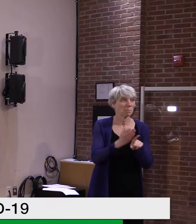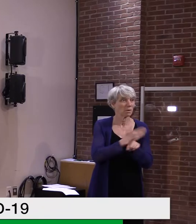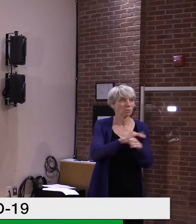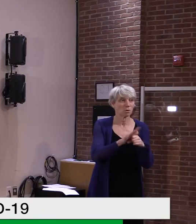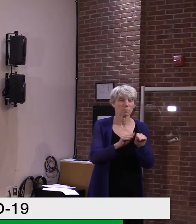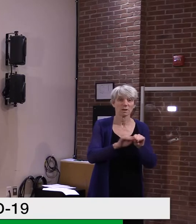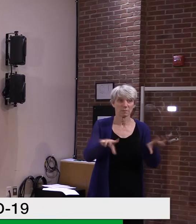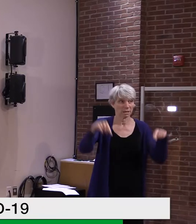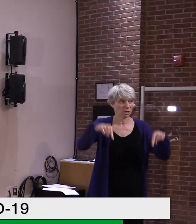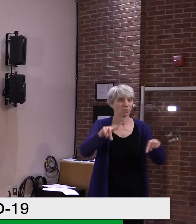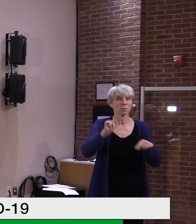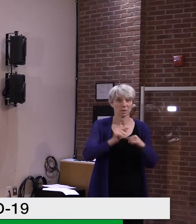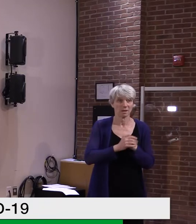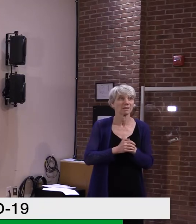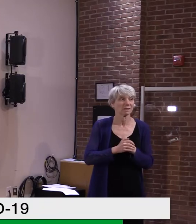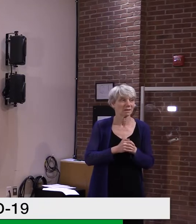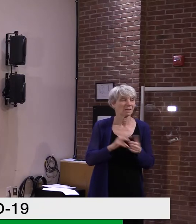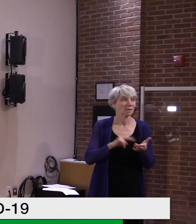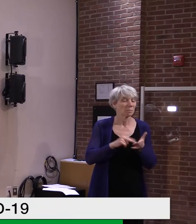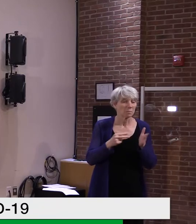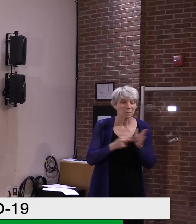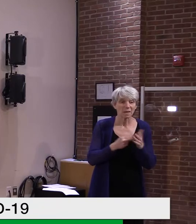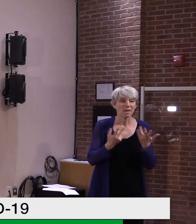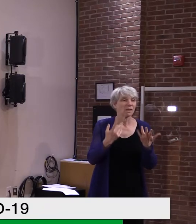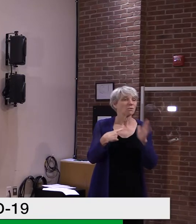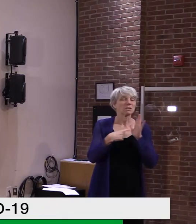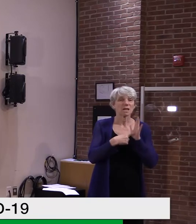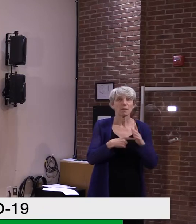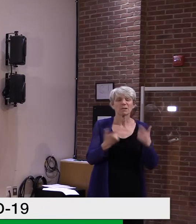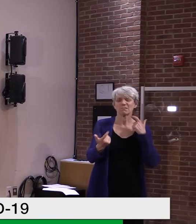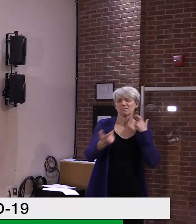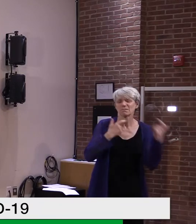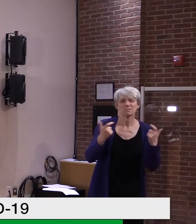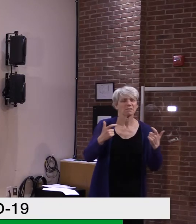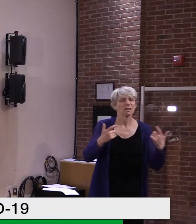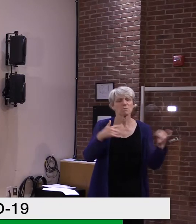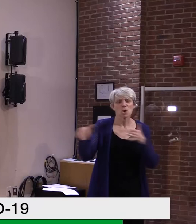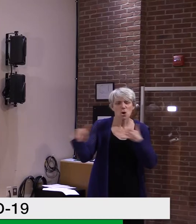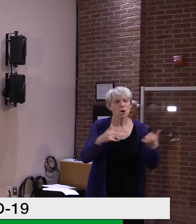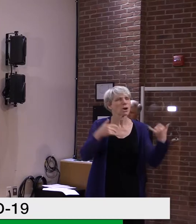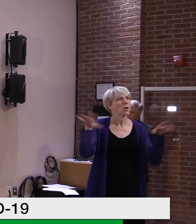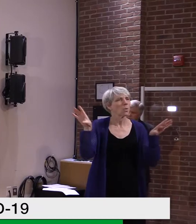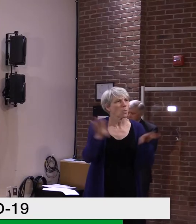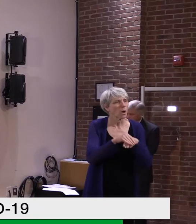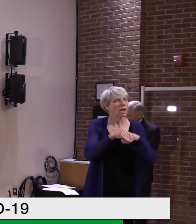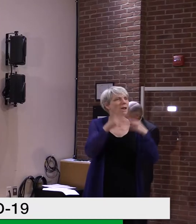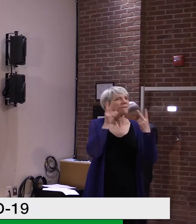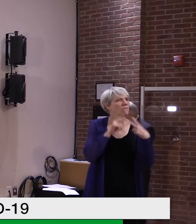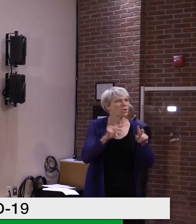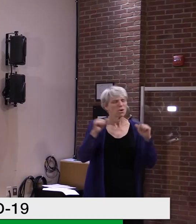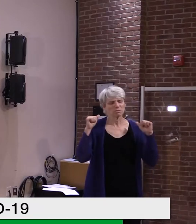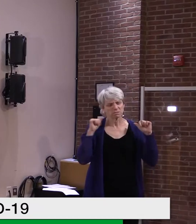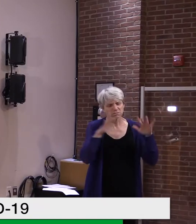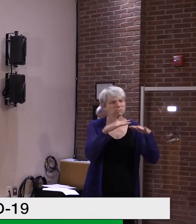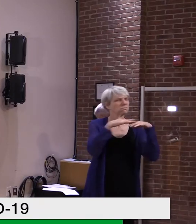Because there's not going to be restrictions on gathering size. There's not going to be restrictions on where they